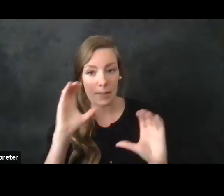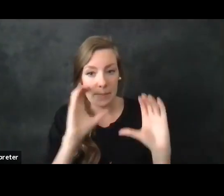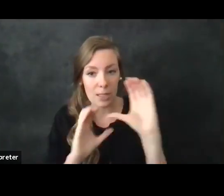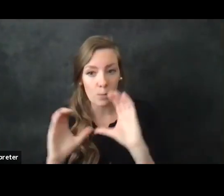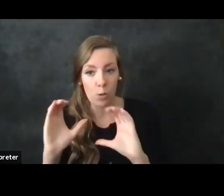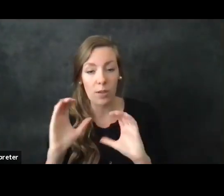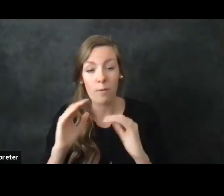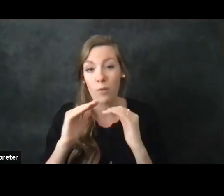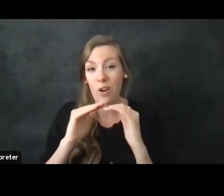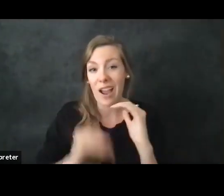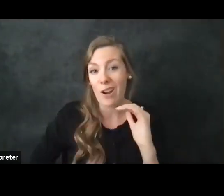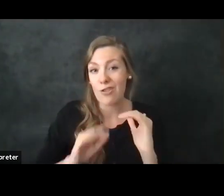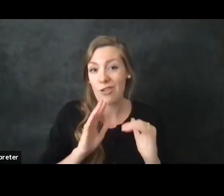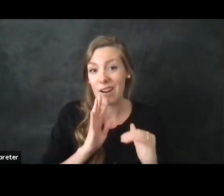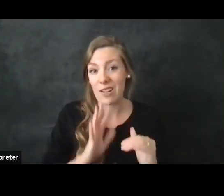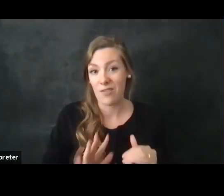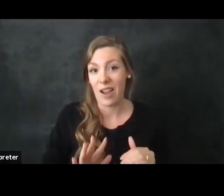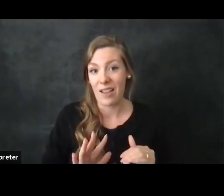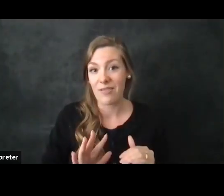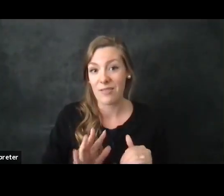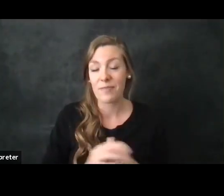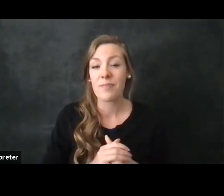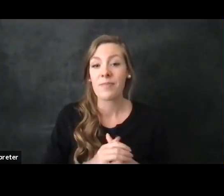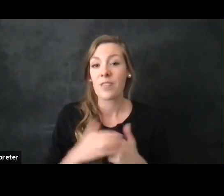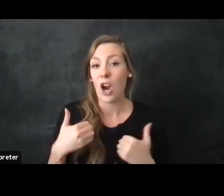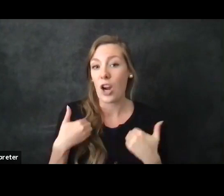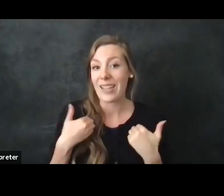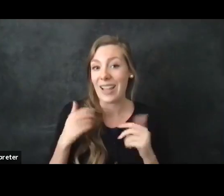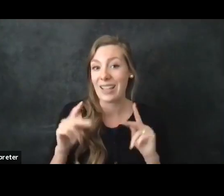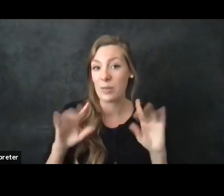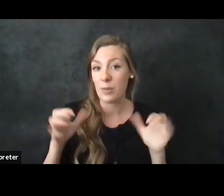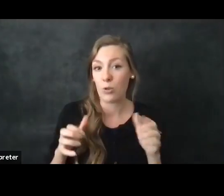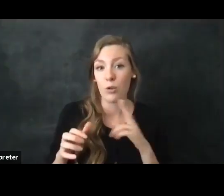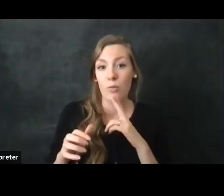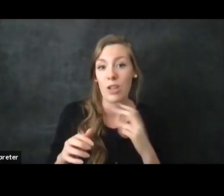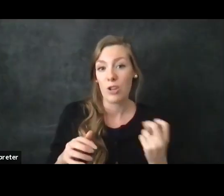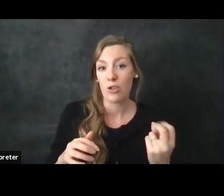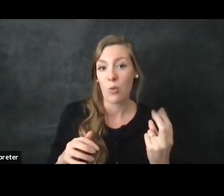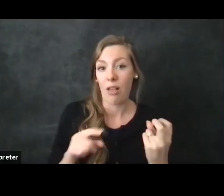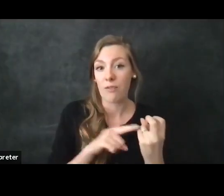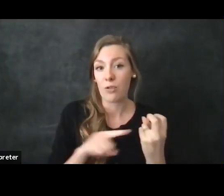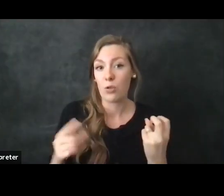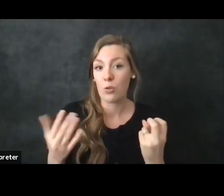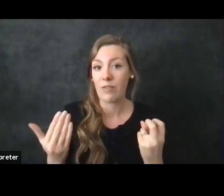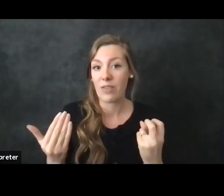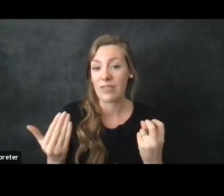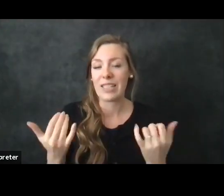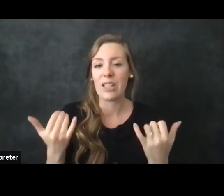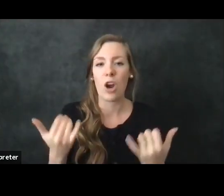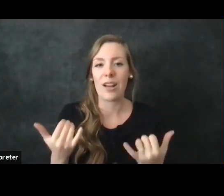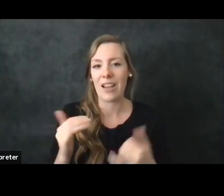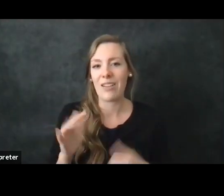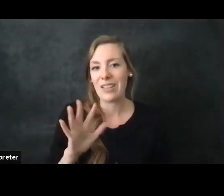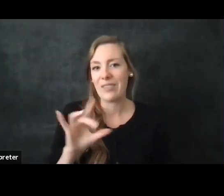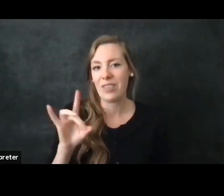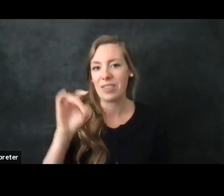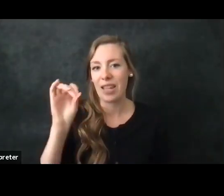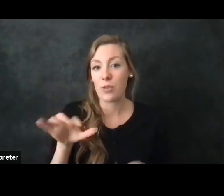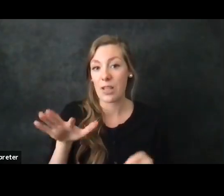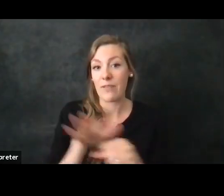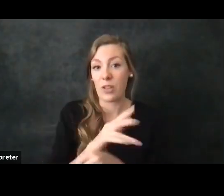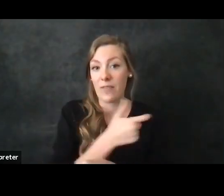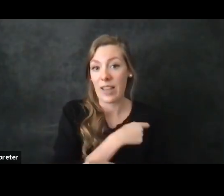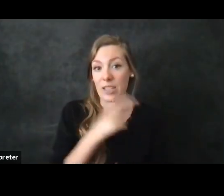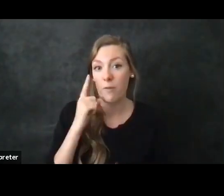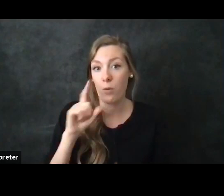than age 5. Our youngest eligible population, the 12 to 15-year-olds, are now 58% fully vaccinated in Sonoma County, and